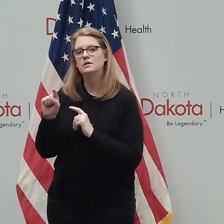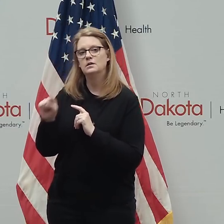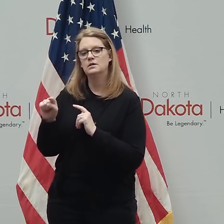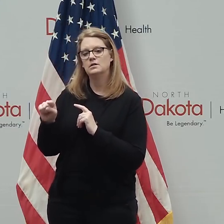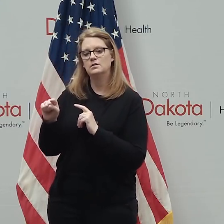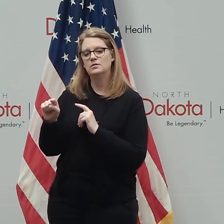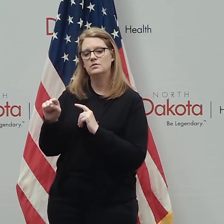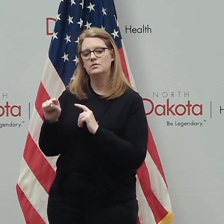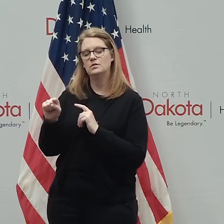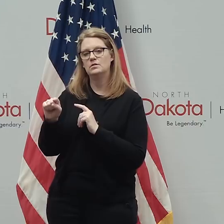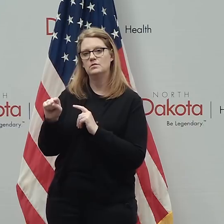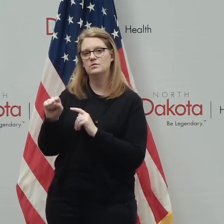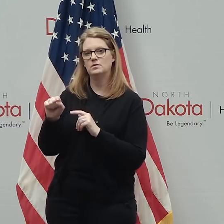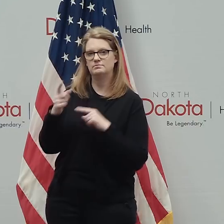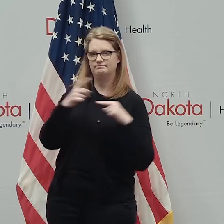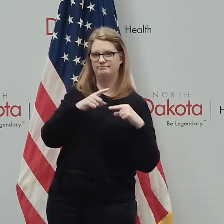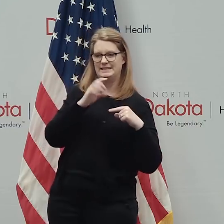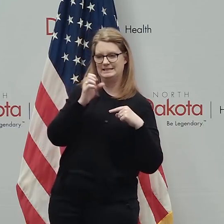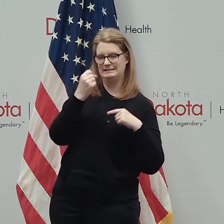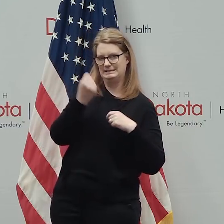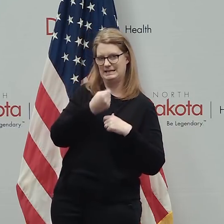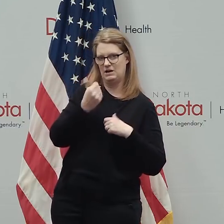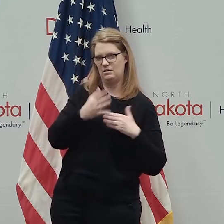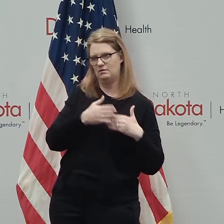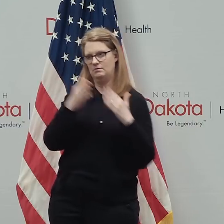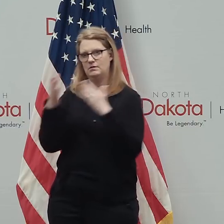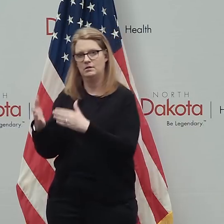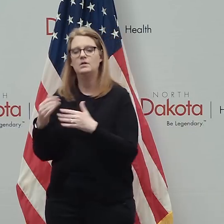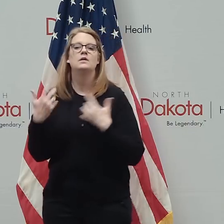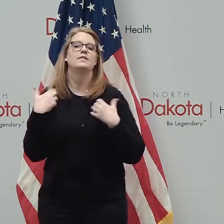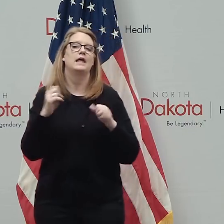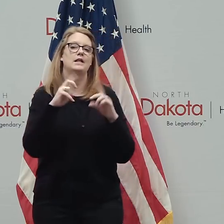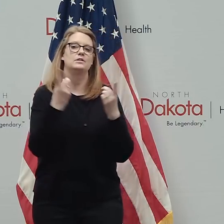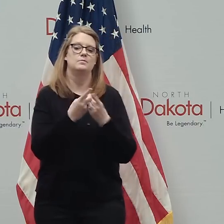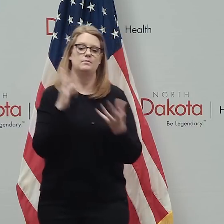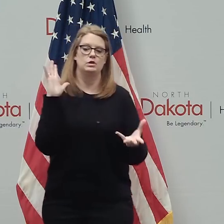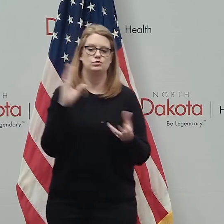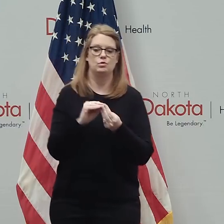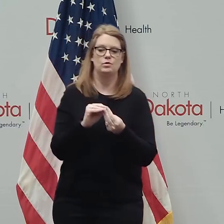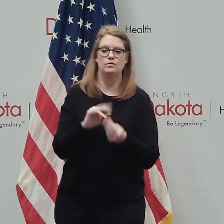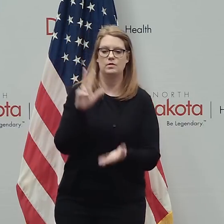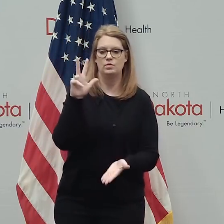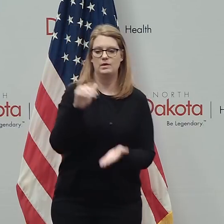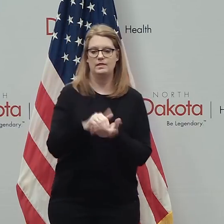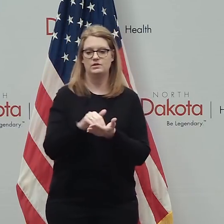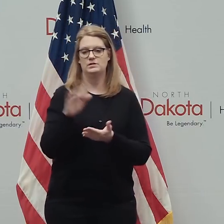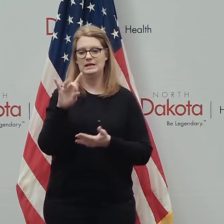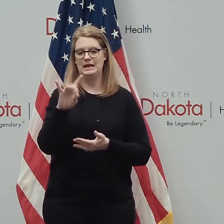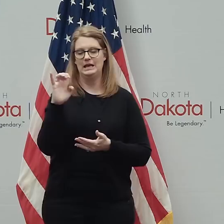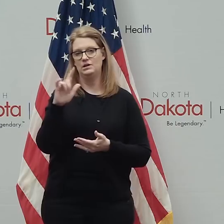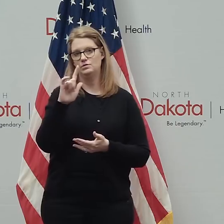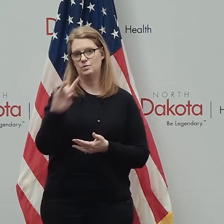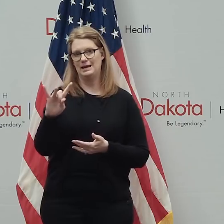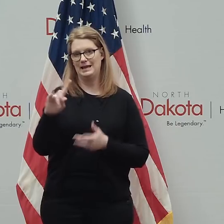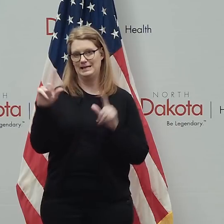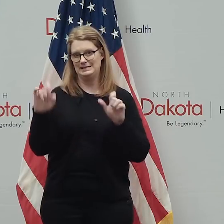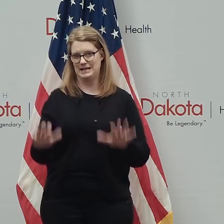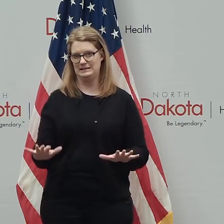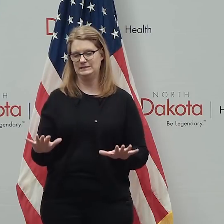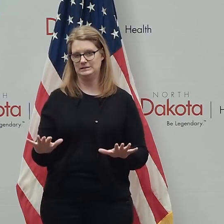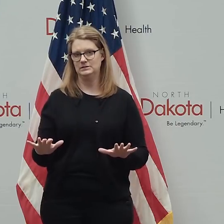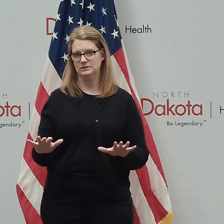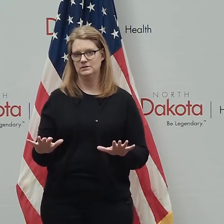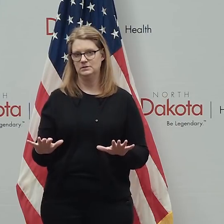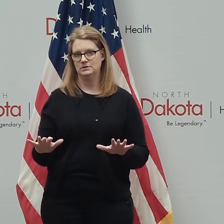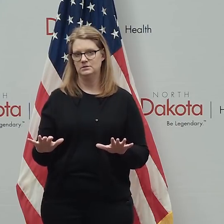positive cases from Saturday. Health Department also reported a total of 3,828 tests that